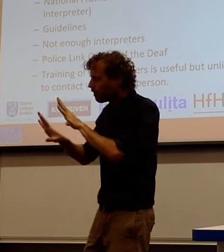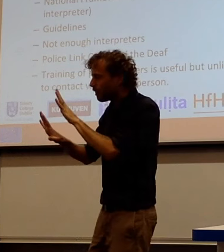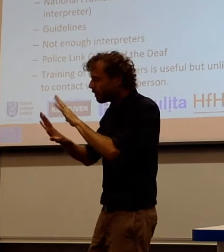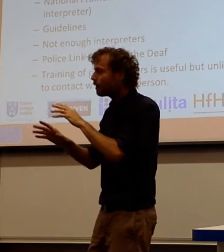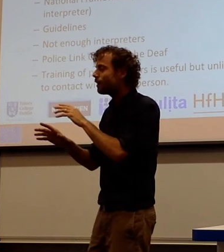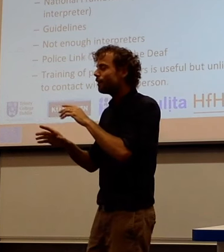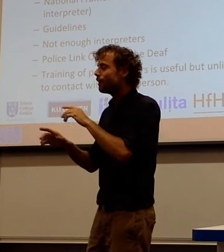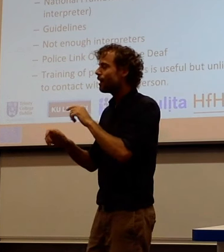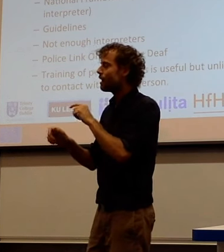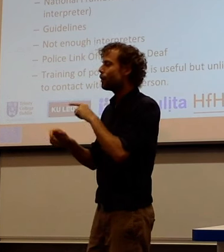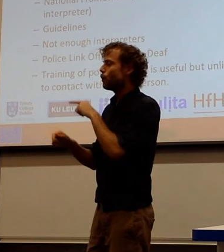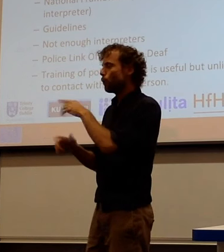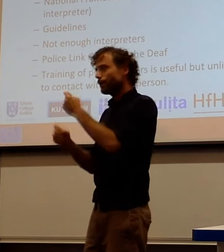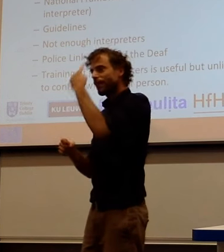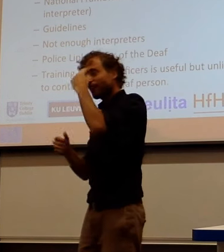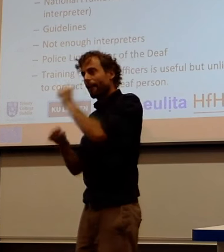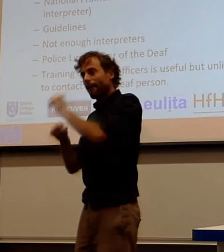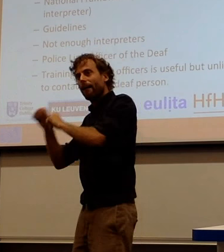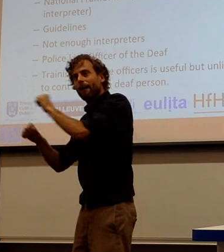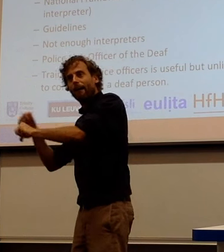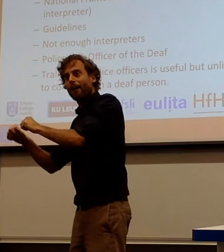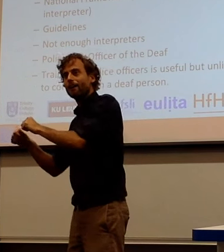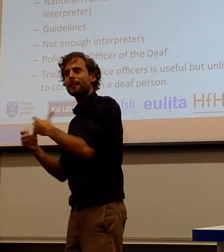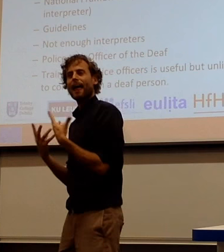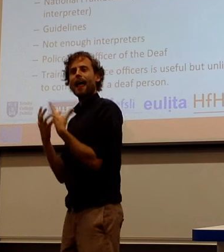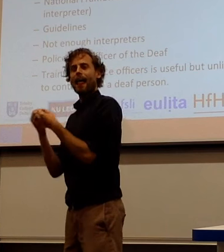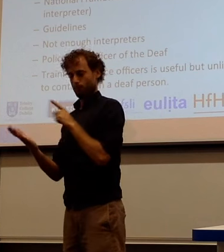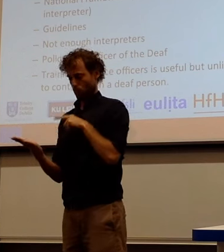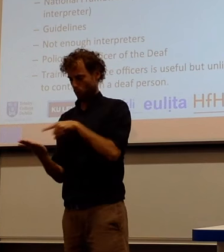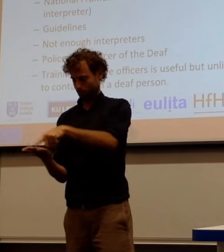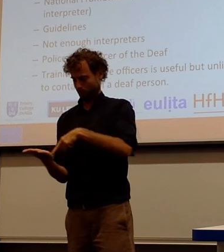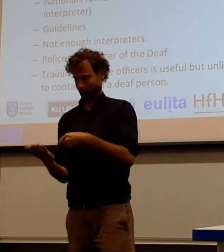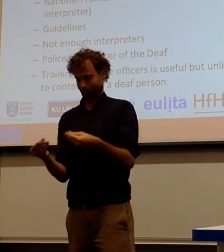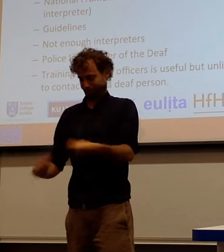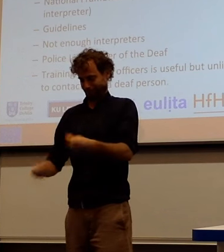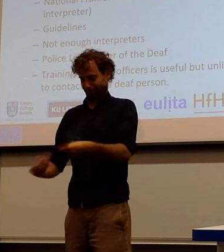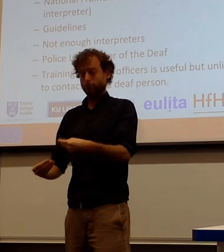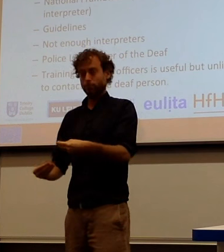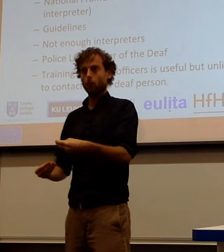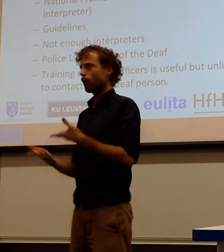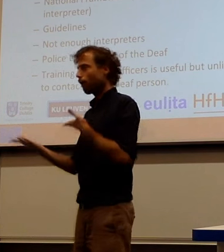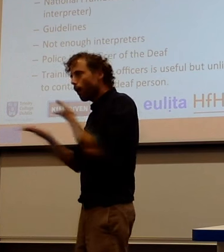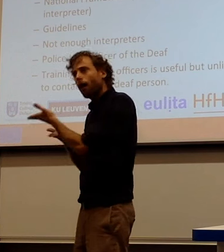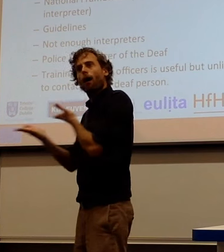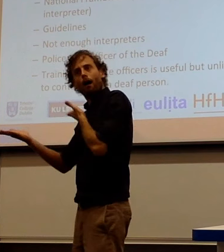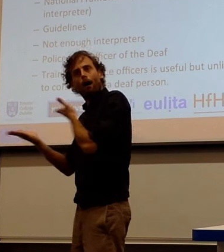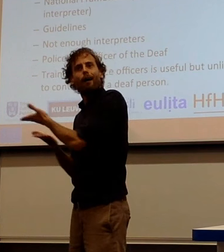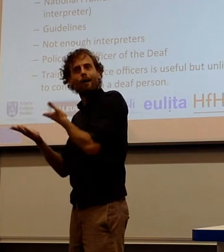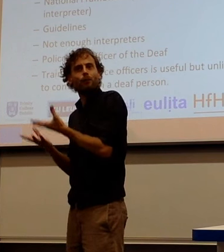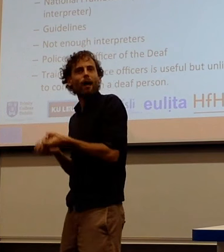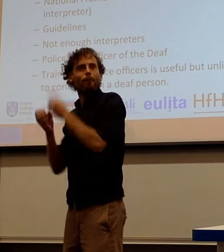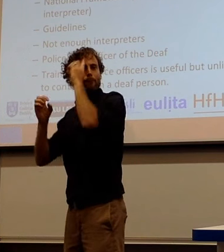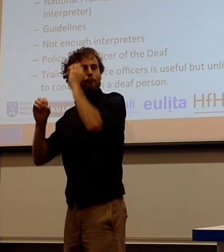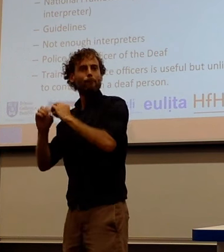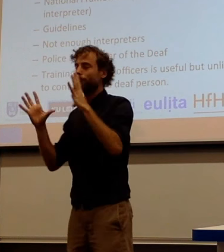So that was a useful position, a useful part of the puzzle, if you like, to assist